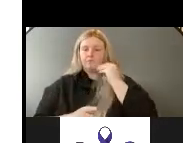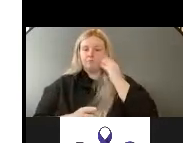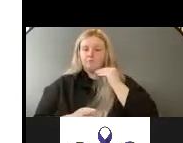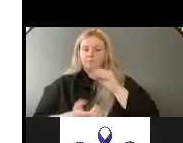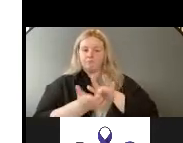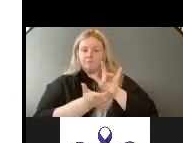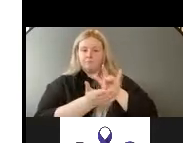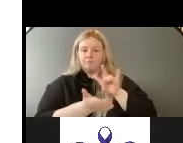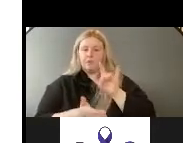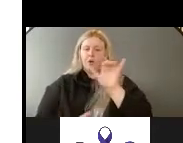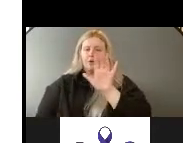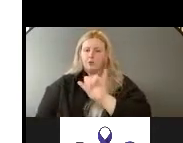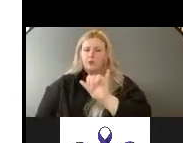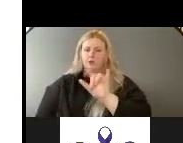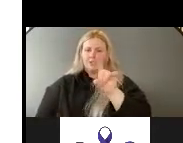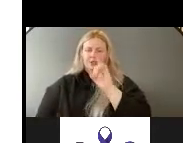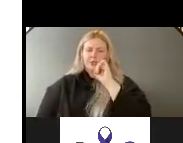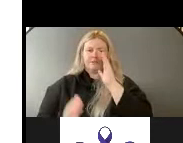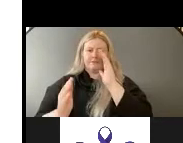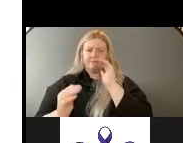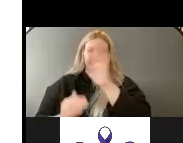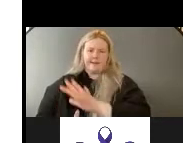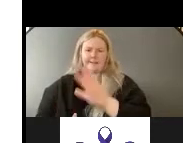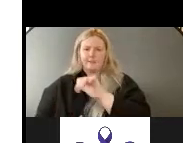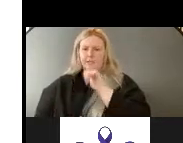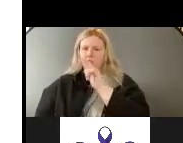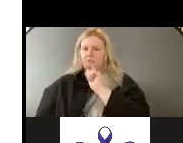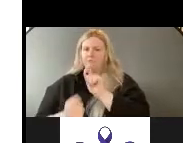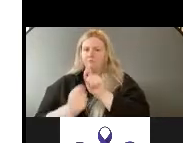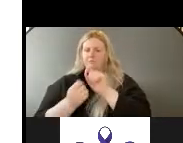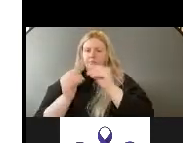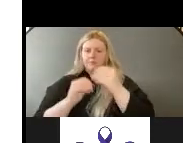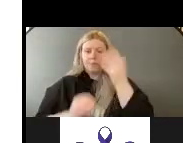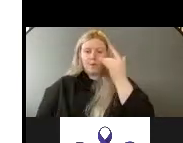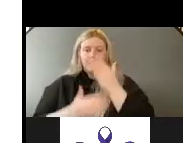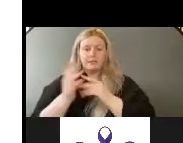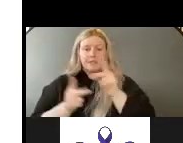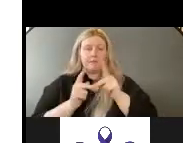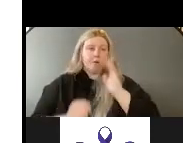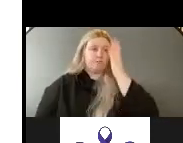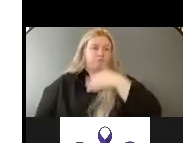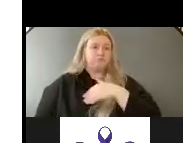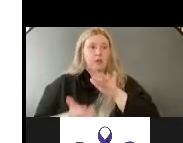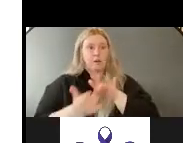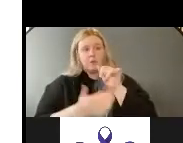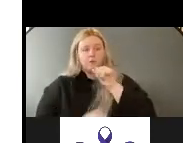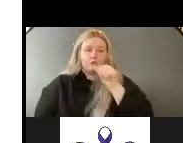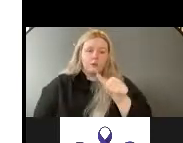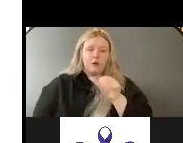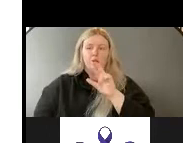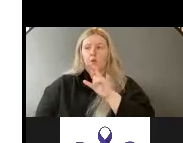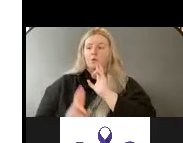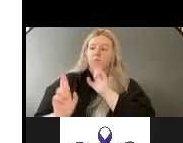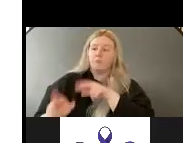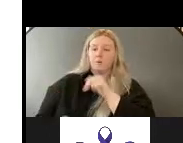estimates, right? Because people don't talk about what's happening to them. People don't recognize what's happening to them as abuse and neglect, especially if